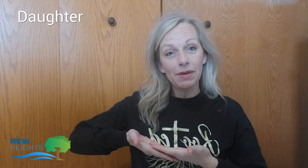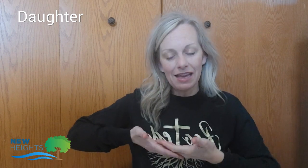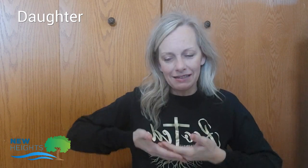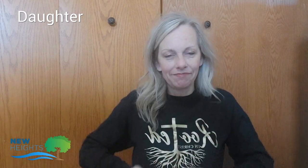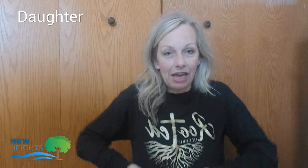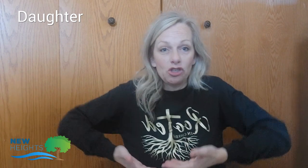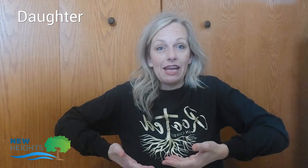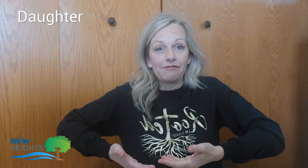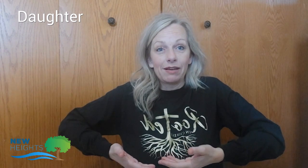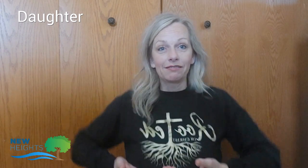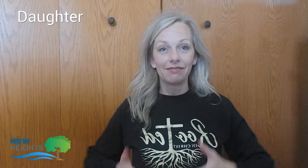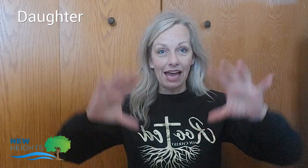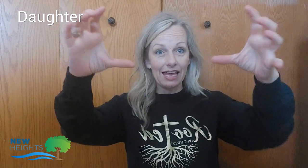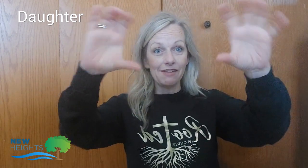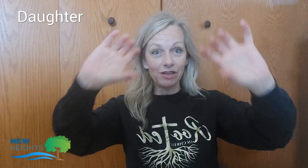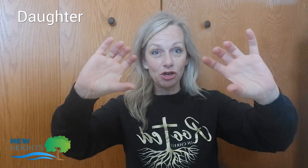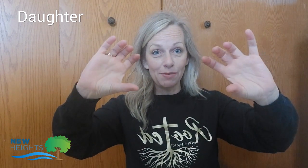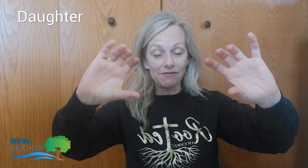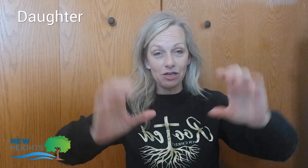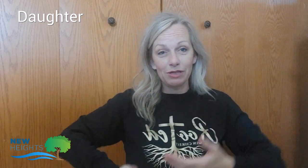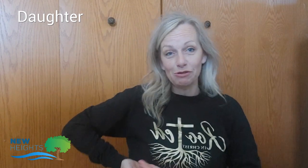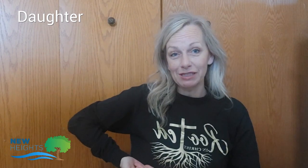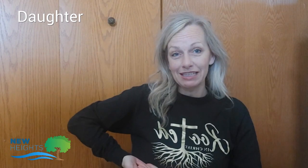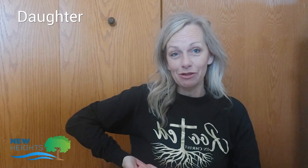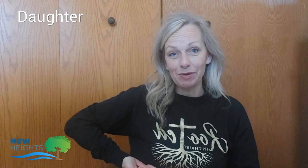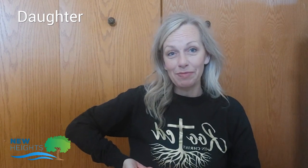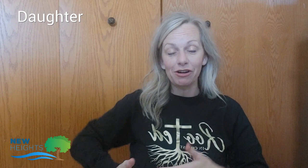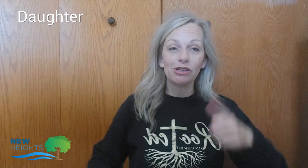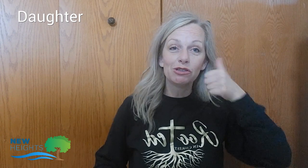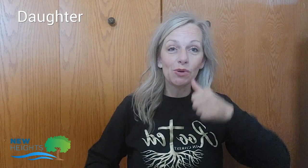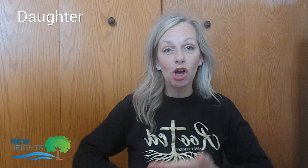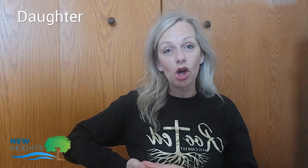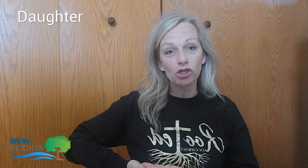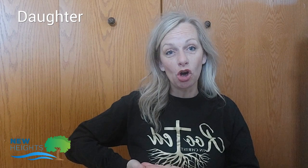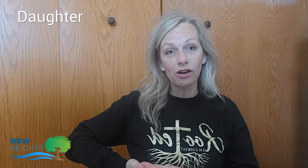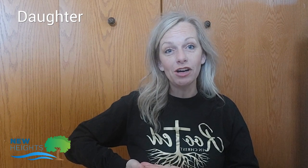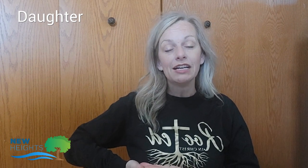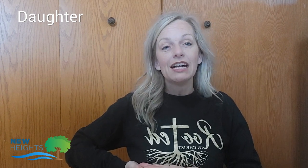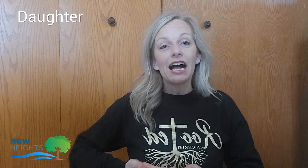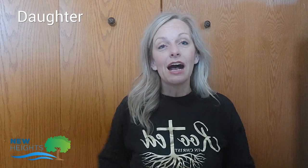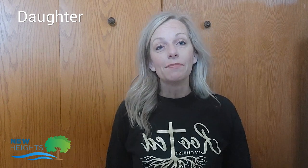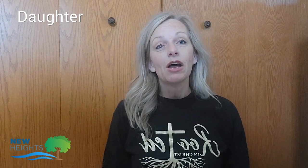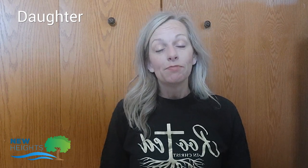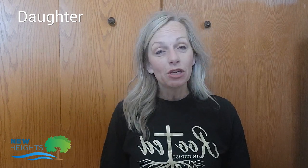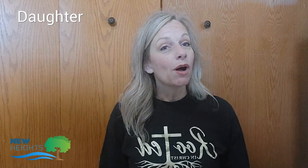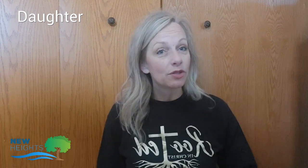bit, and I shouldn't have if I turned my video down, you could see a little bit better. You do a daughter, but you also could